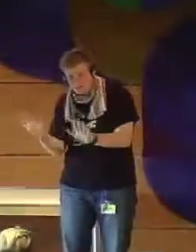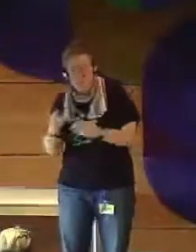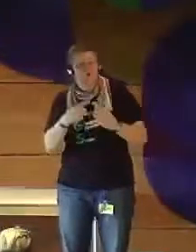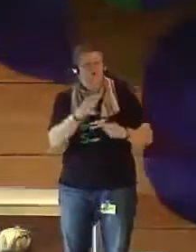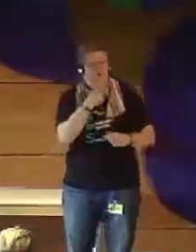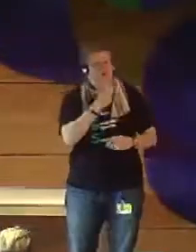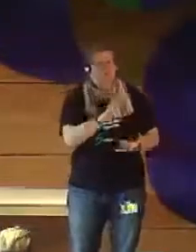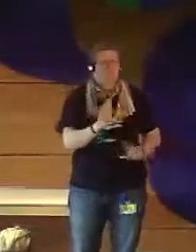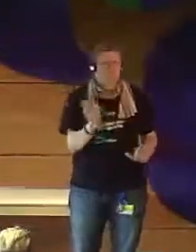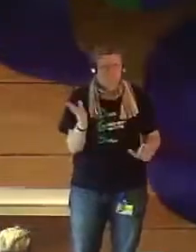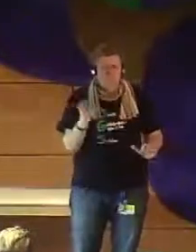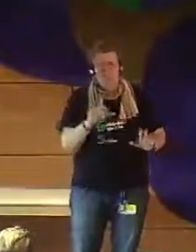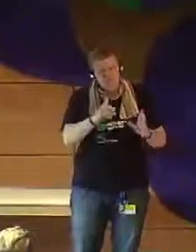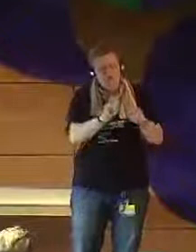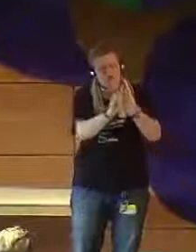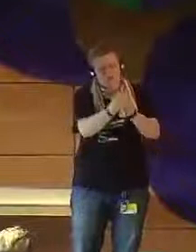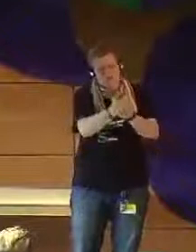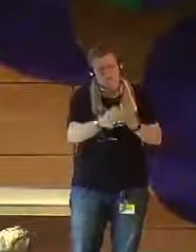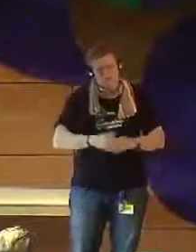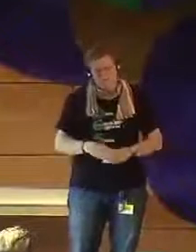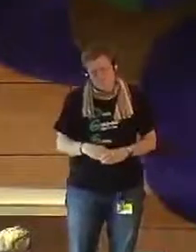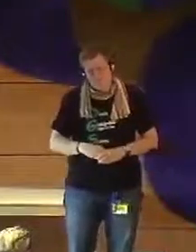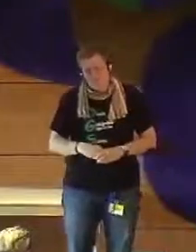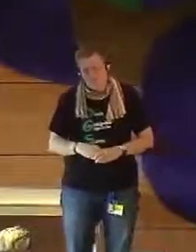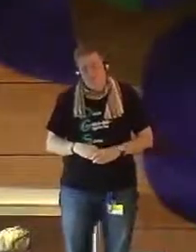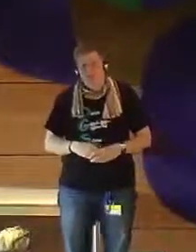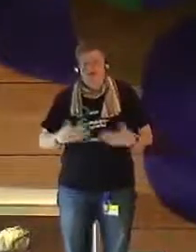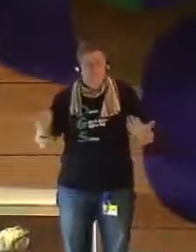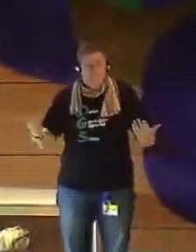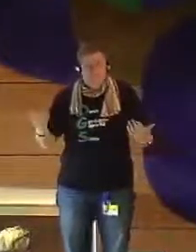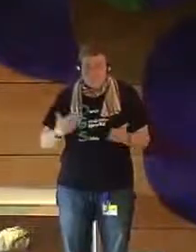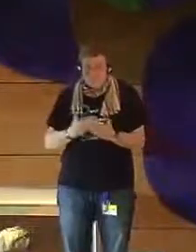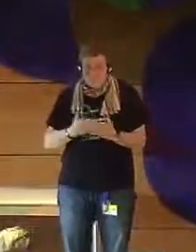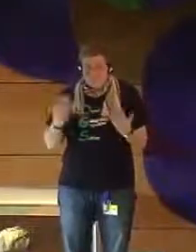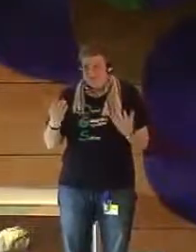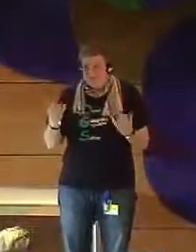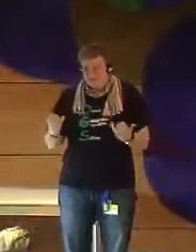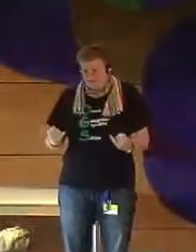I don't think anything's been shown to be much, much better than everything else.